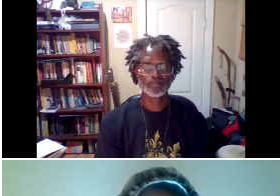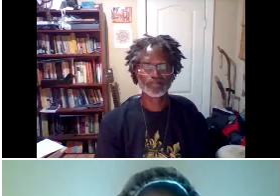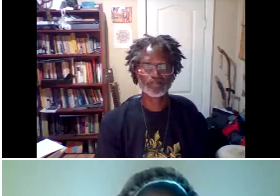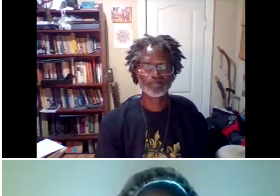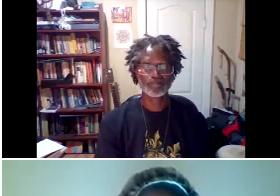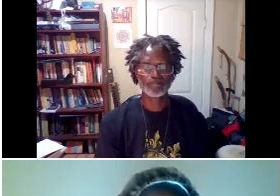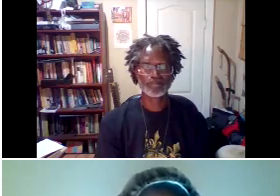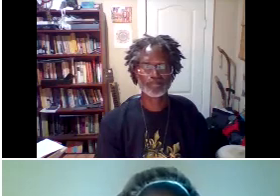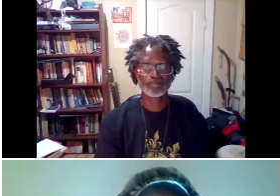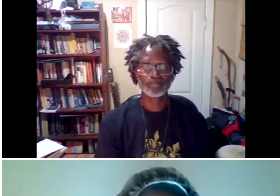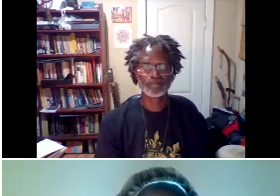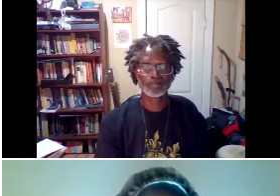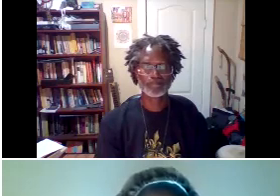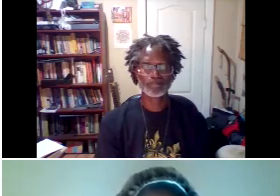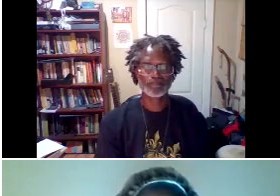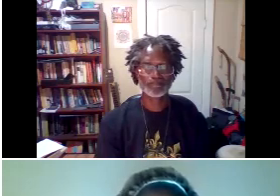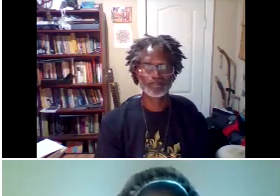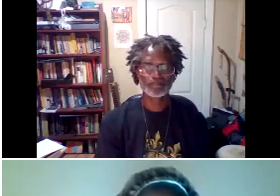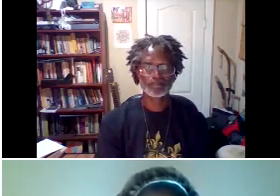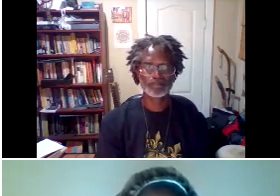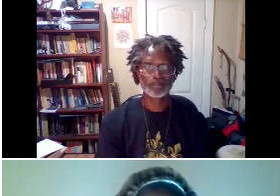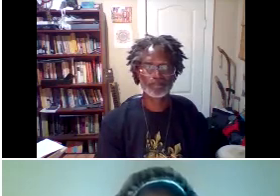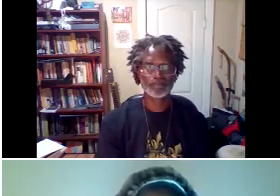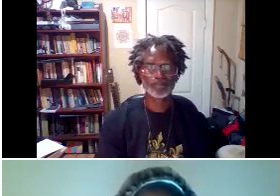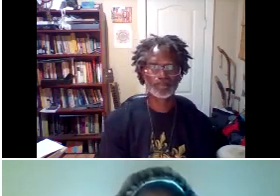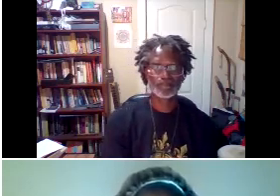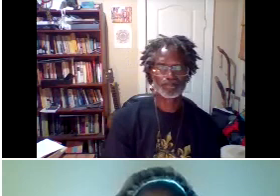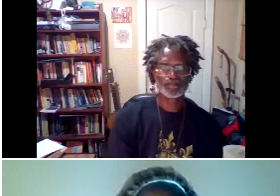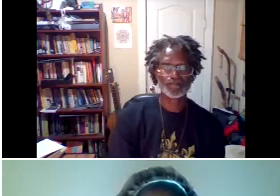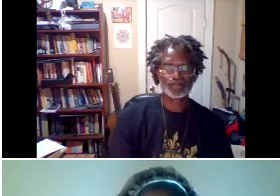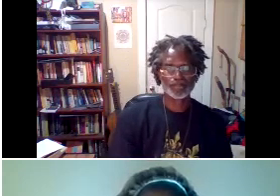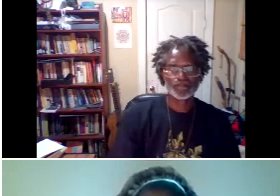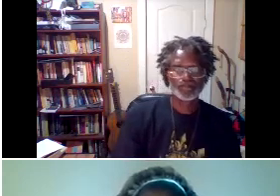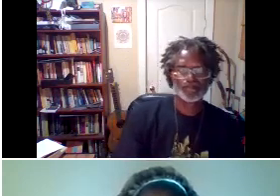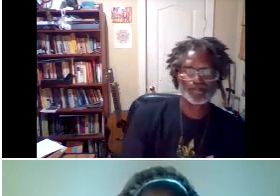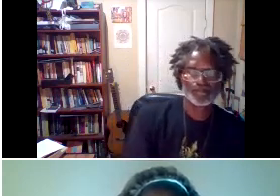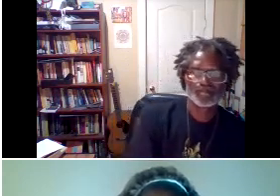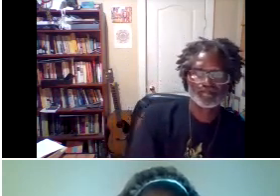named myself Goddess Bamboo, because when I was explaining how